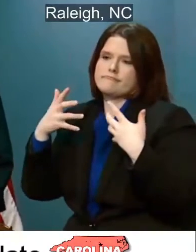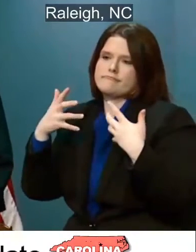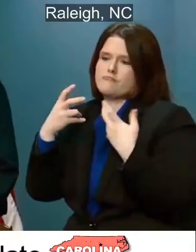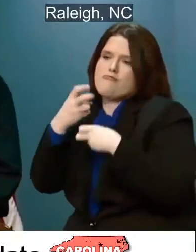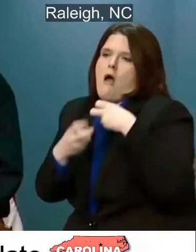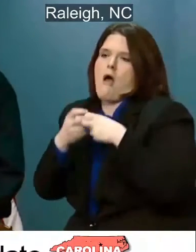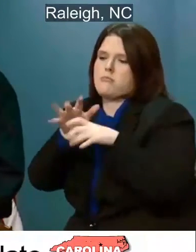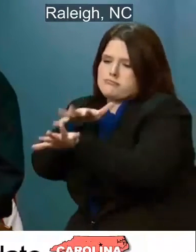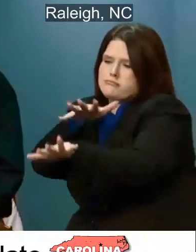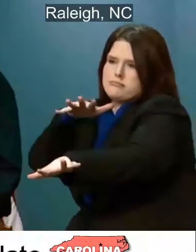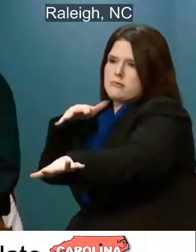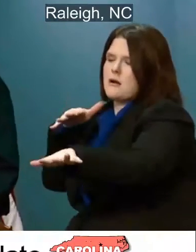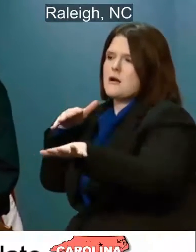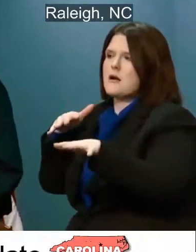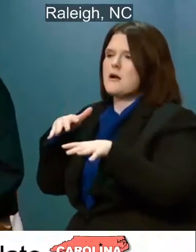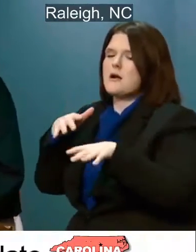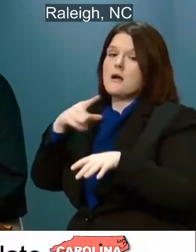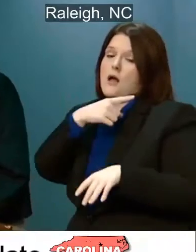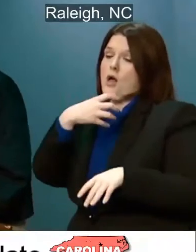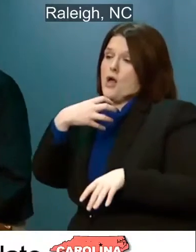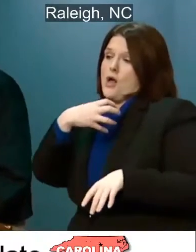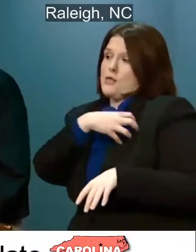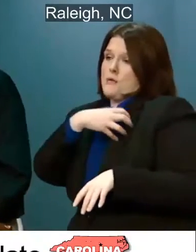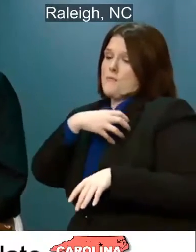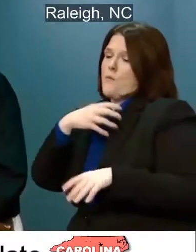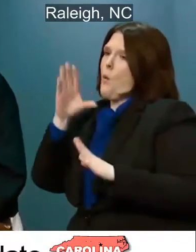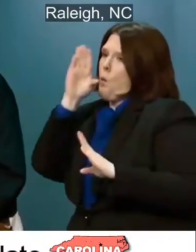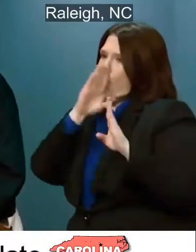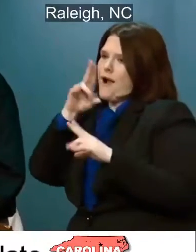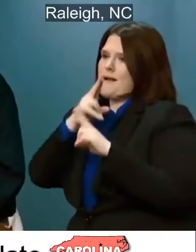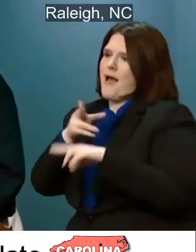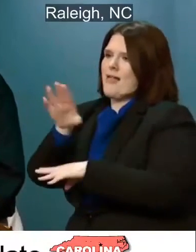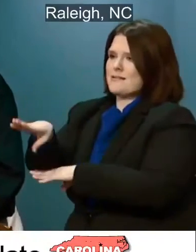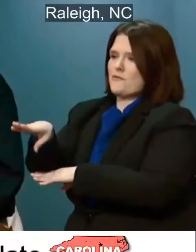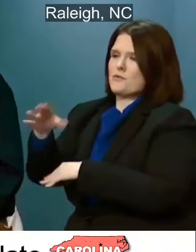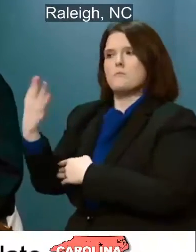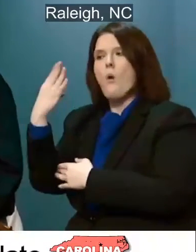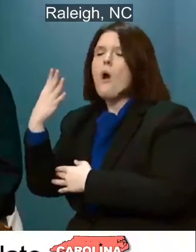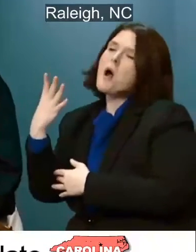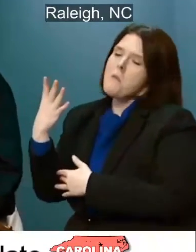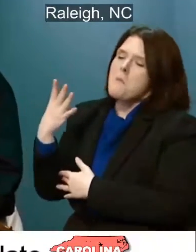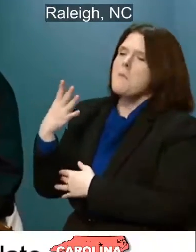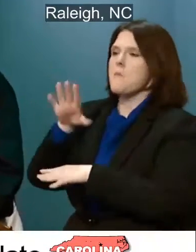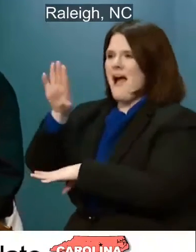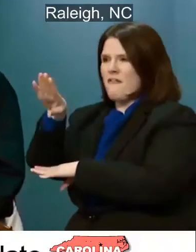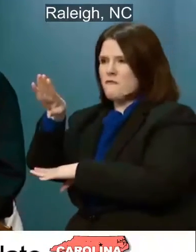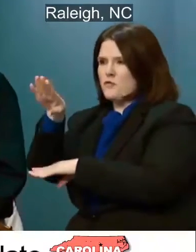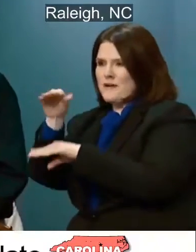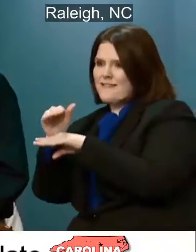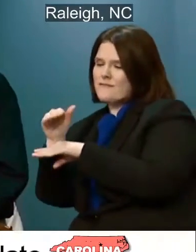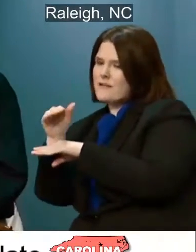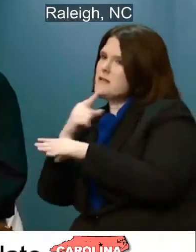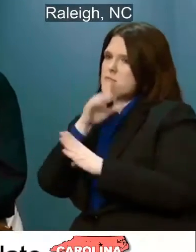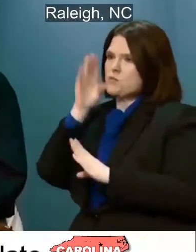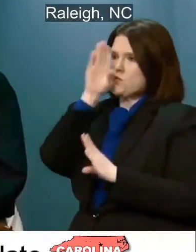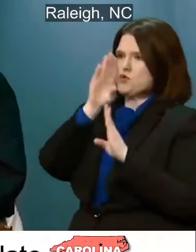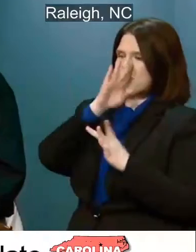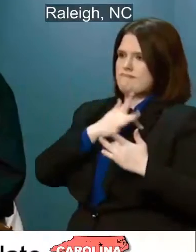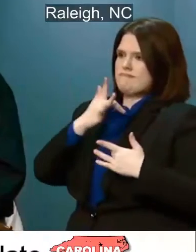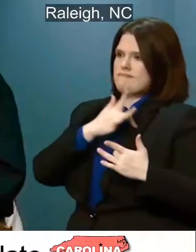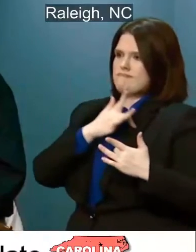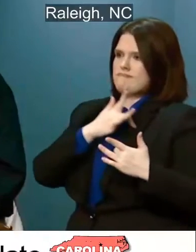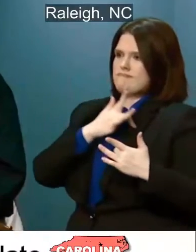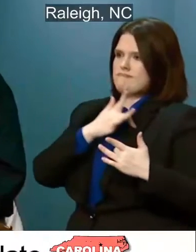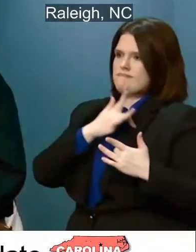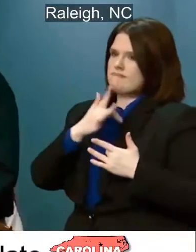colonel today, they were more concerned about what was going to be happening this afternoon and evening than they were this morning.